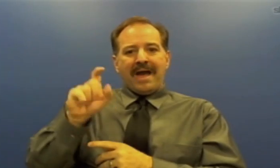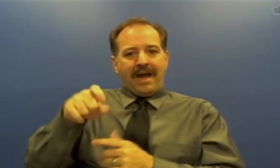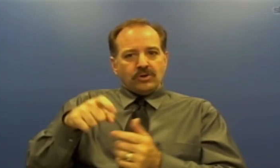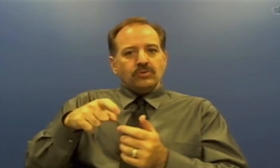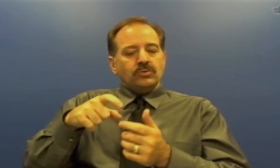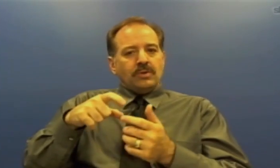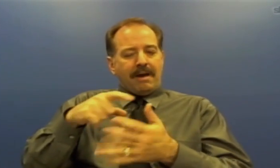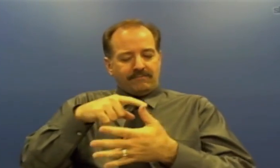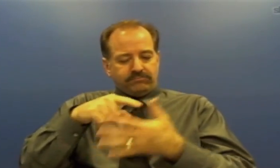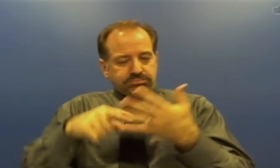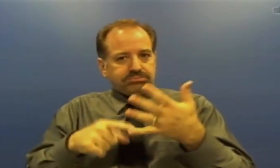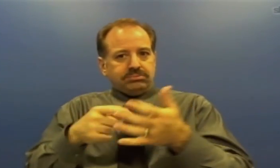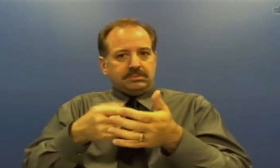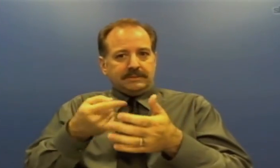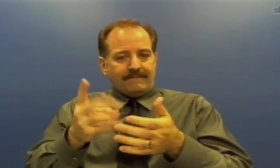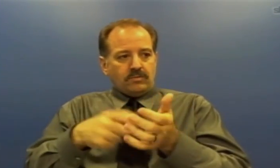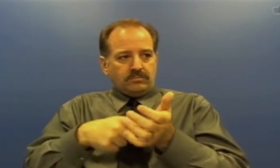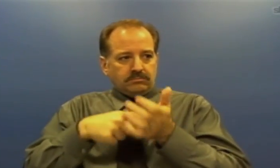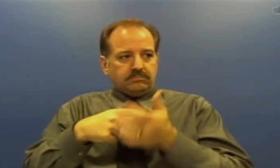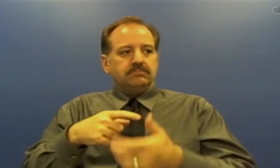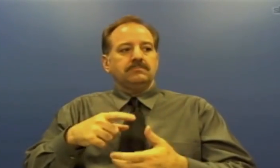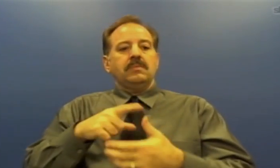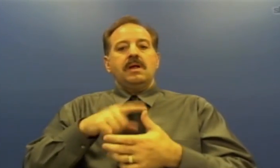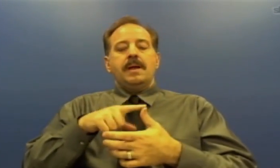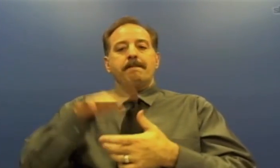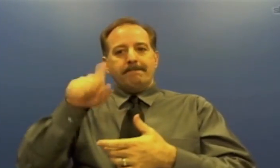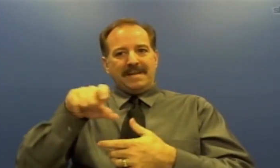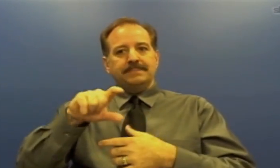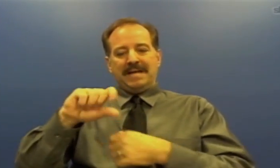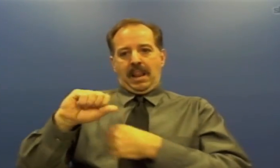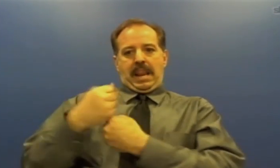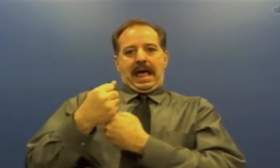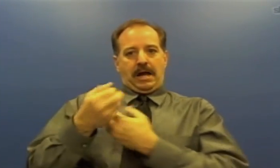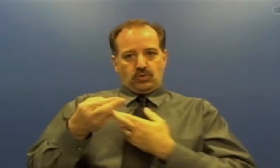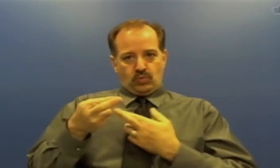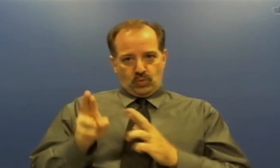So in these home studios, of course, we have to meet certain criteria or requirements.